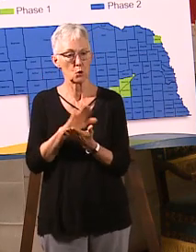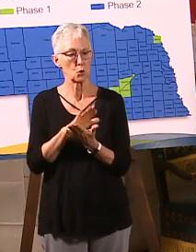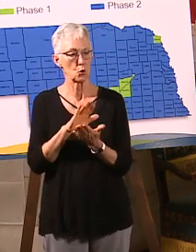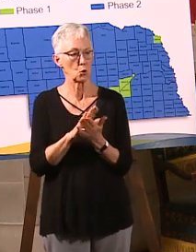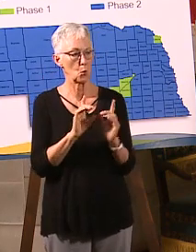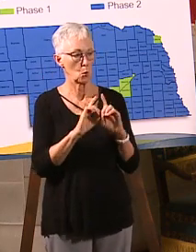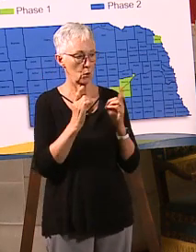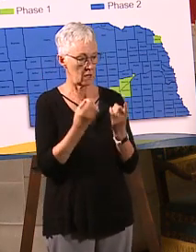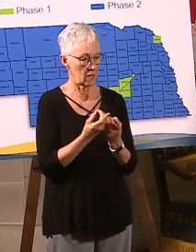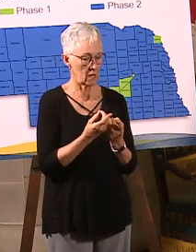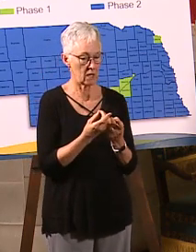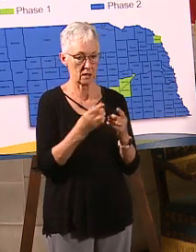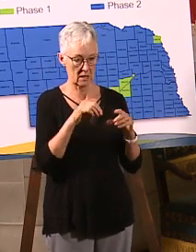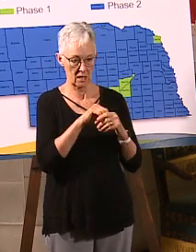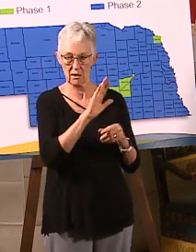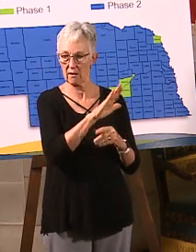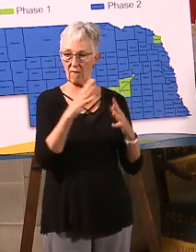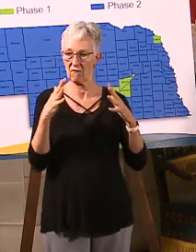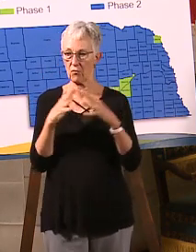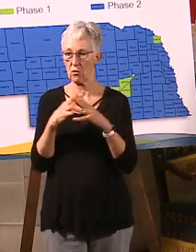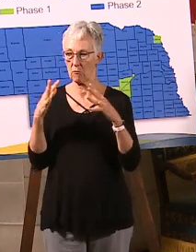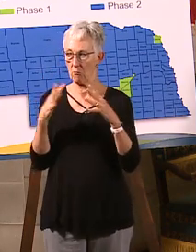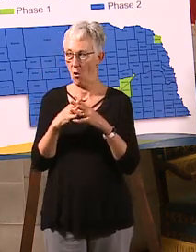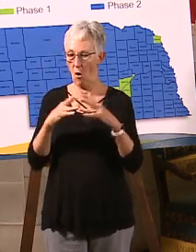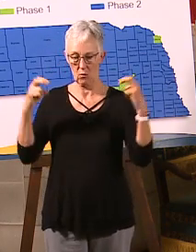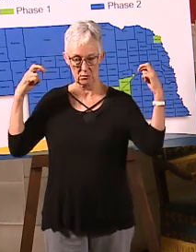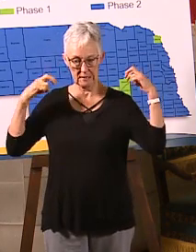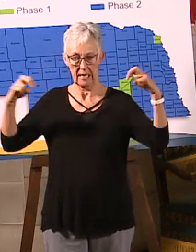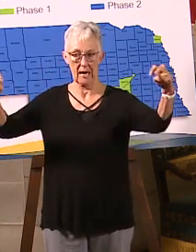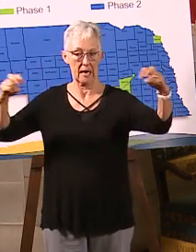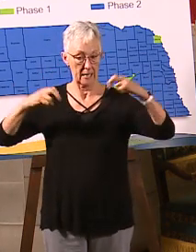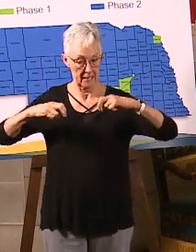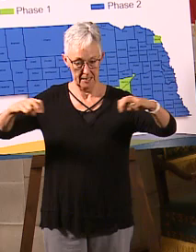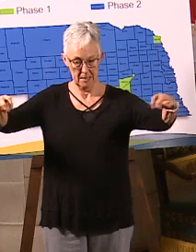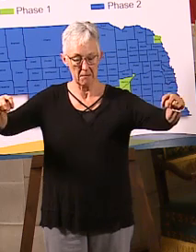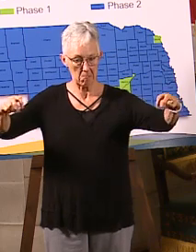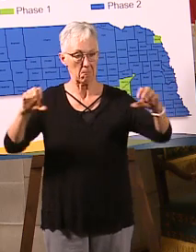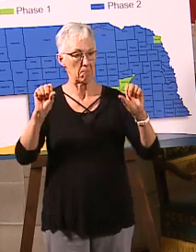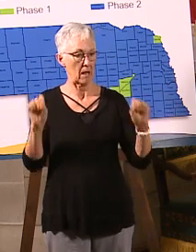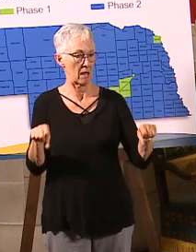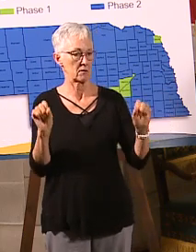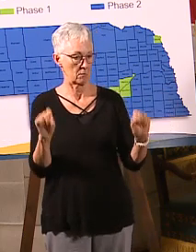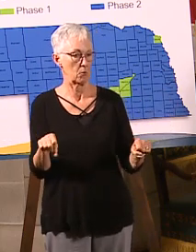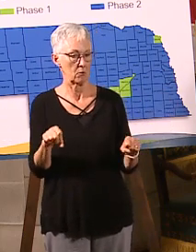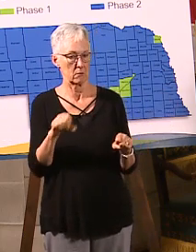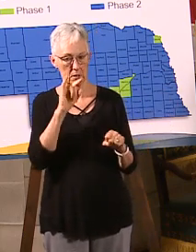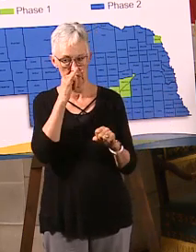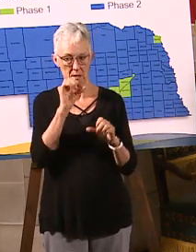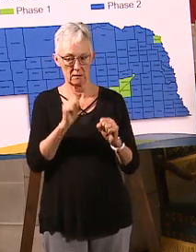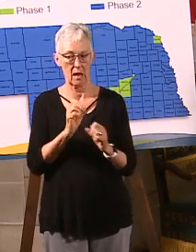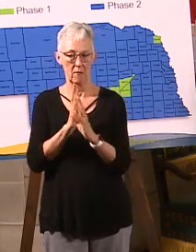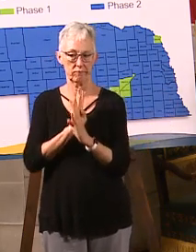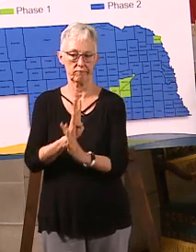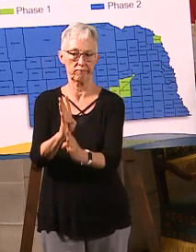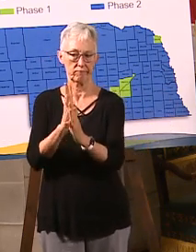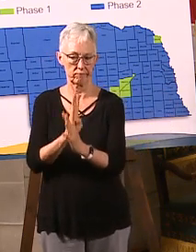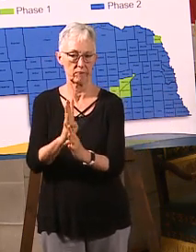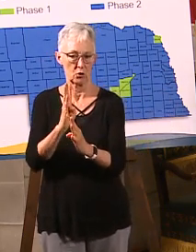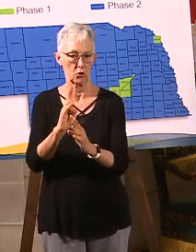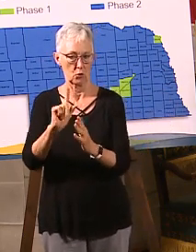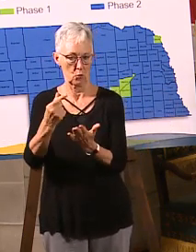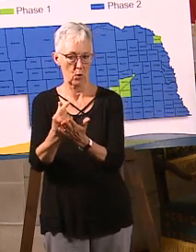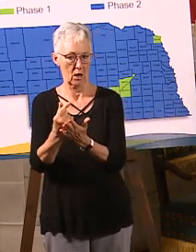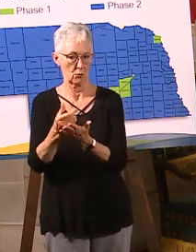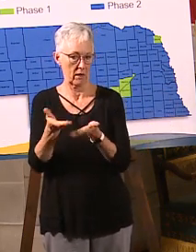district's football stadium, for instance, is a possibility with those limitations. Part of that is, as it goes up